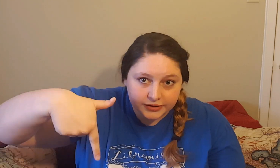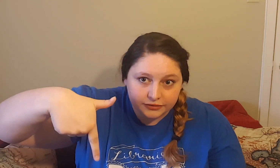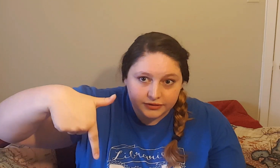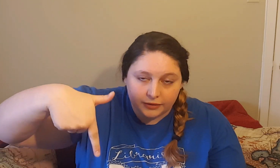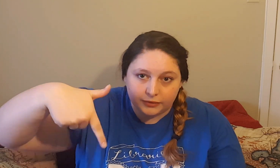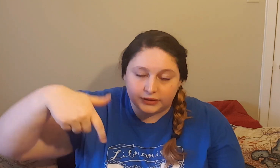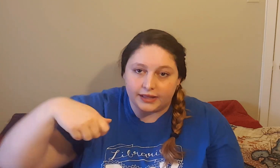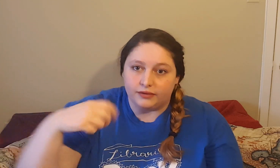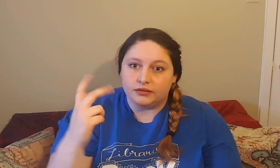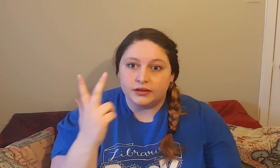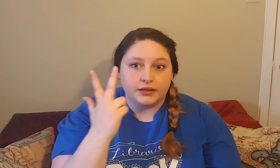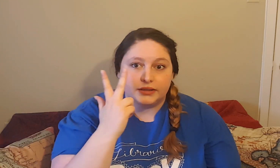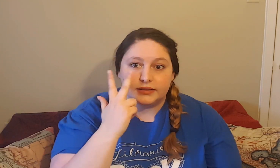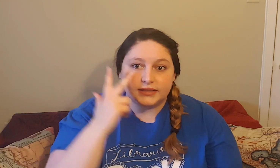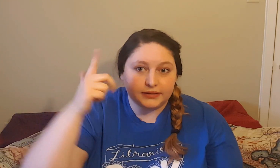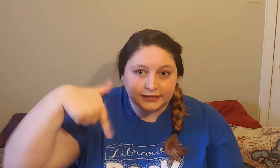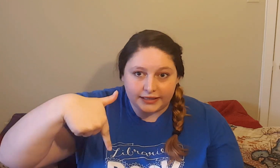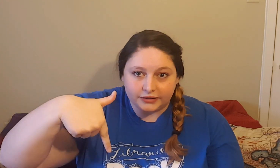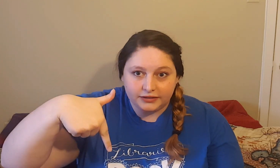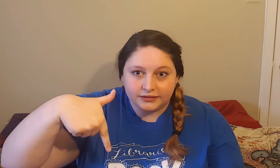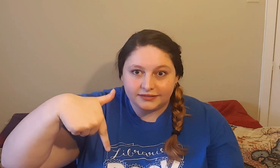into a downward L. See you later.